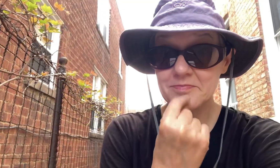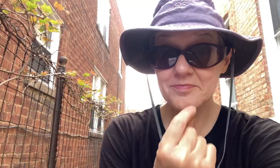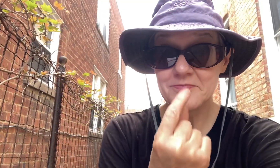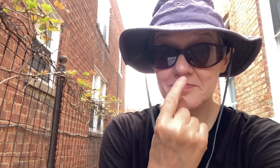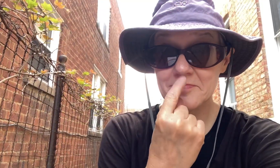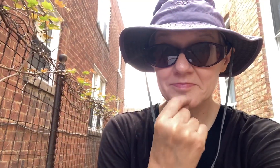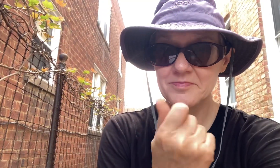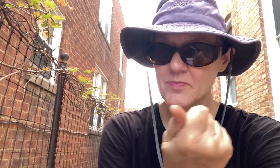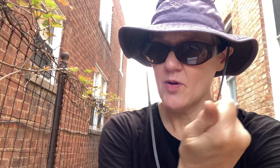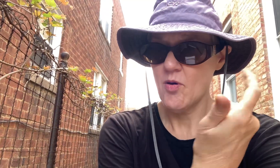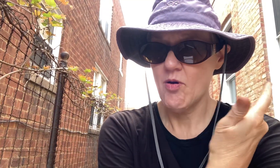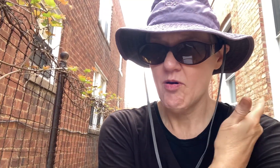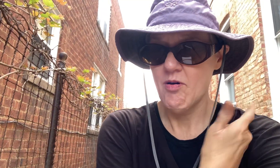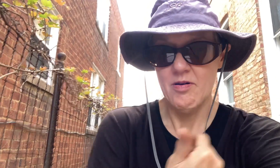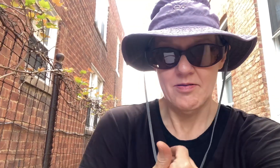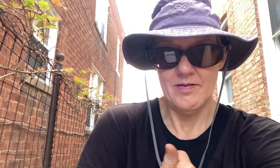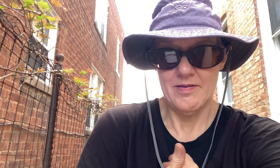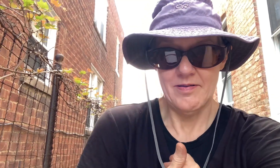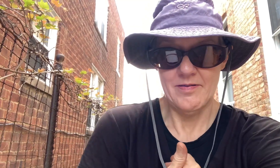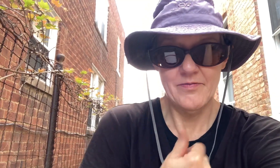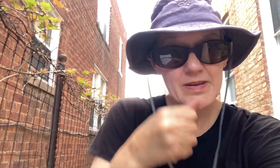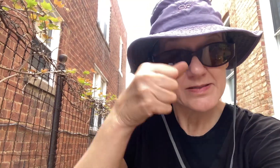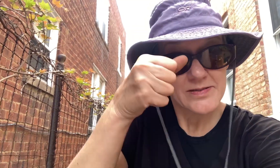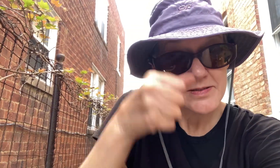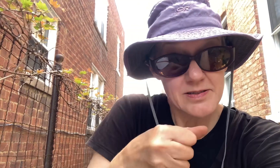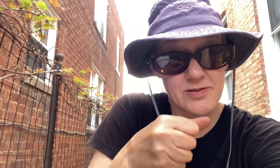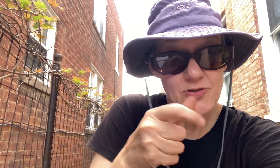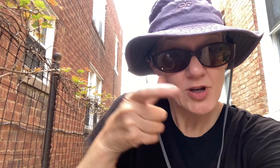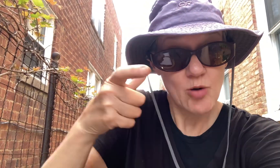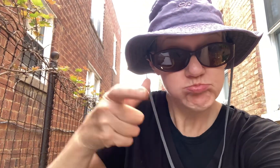So 1 pocket on each tier has strawberries.